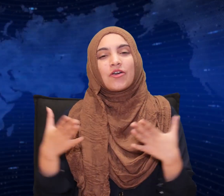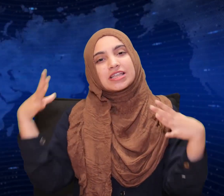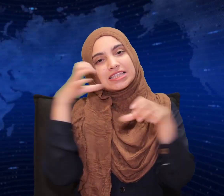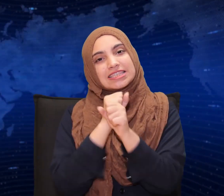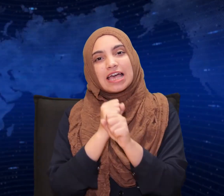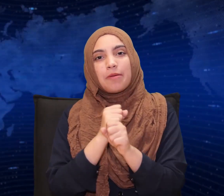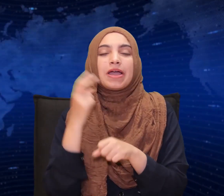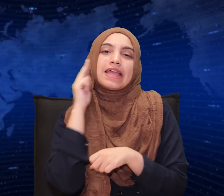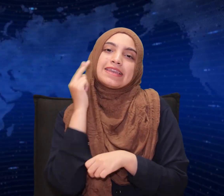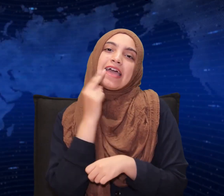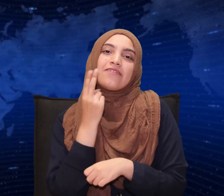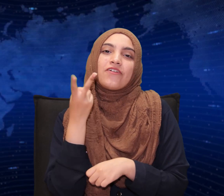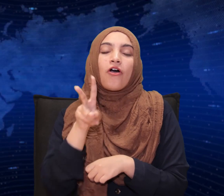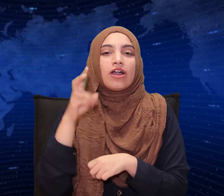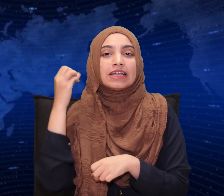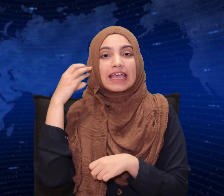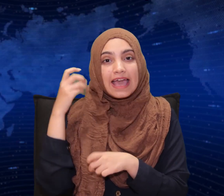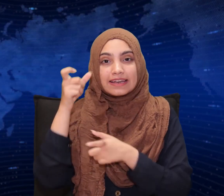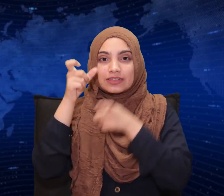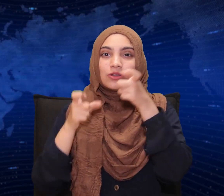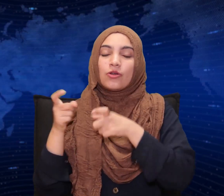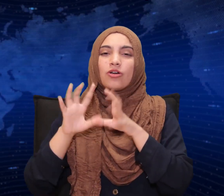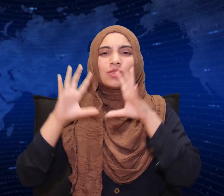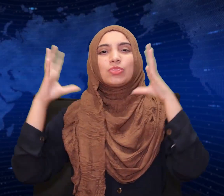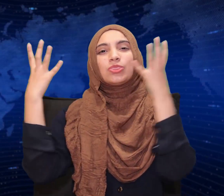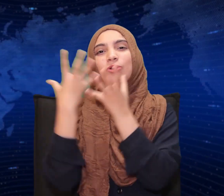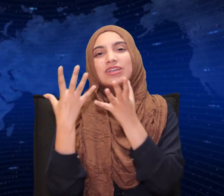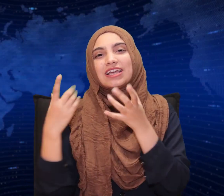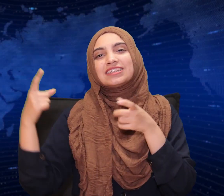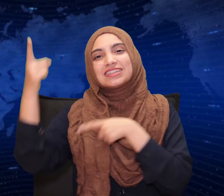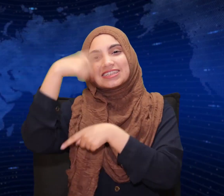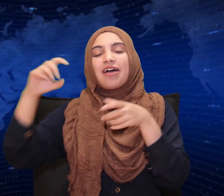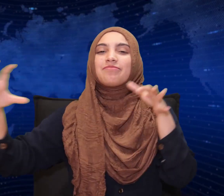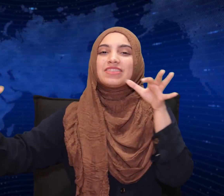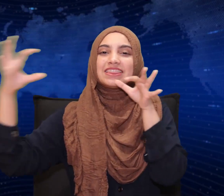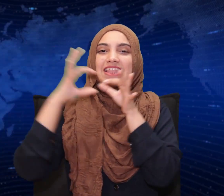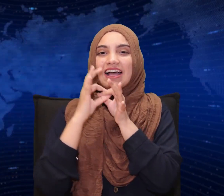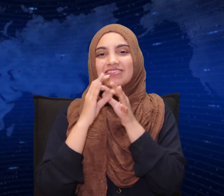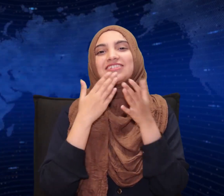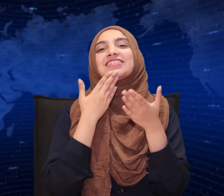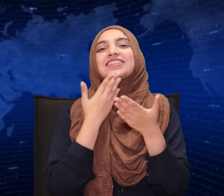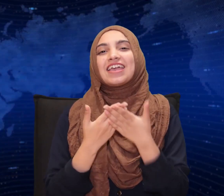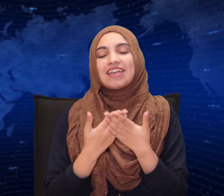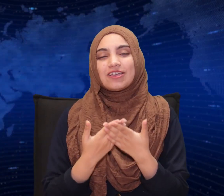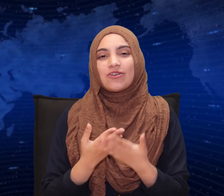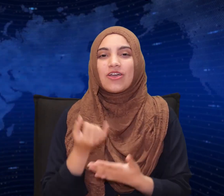Thank you to all the deaf and hearing people around the world for connecting with us. If you